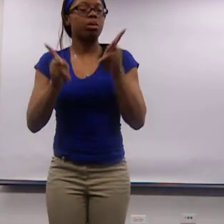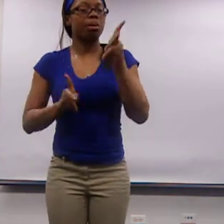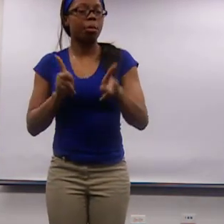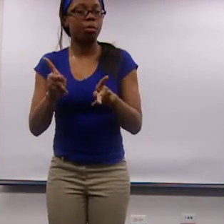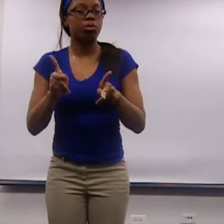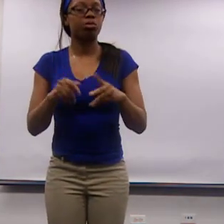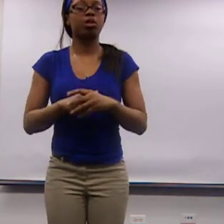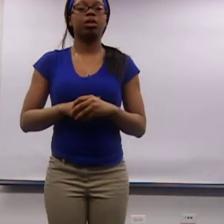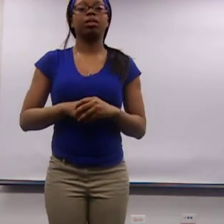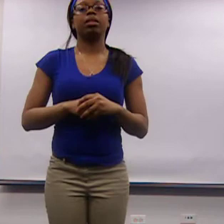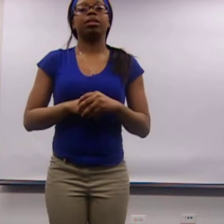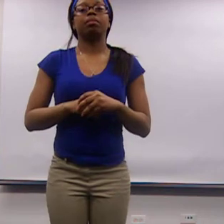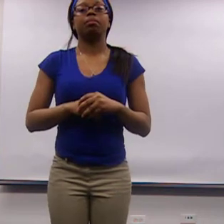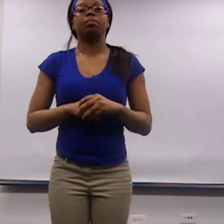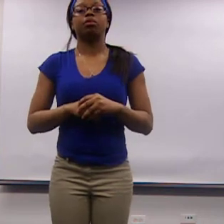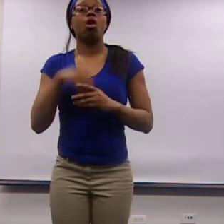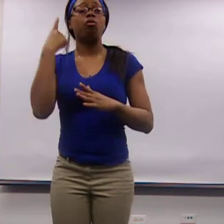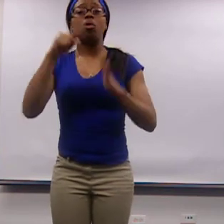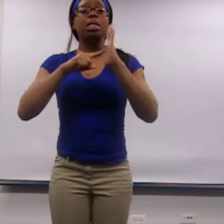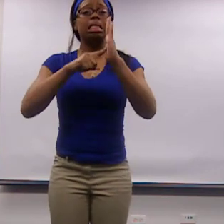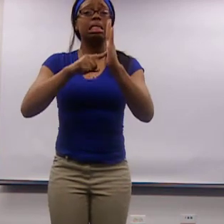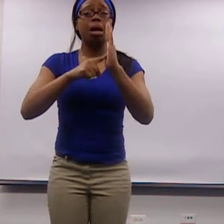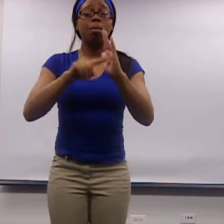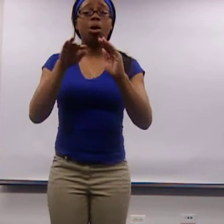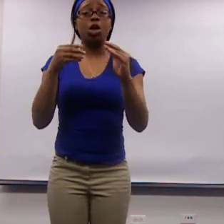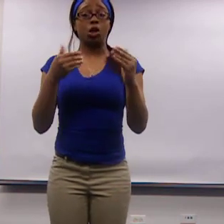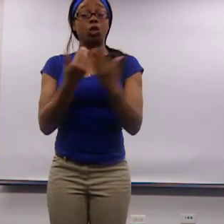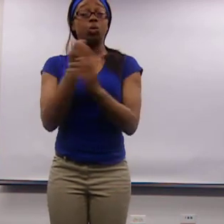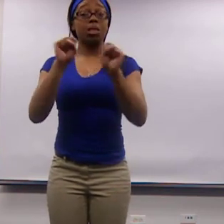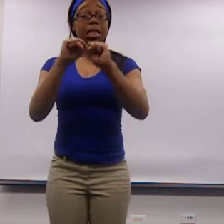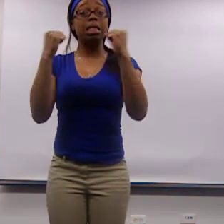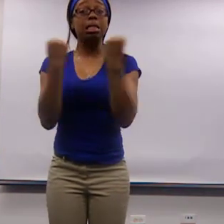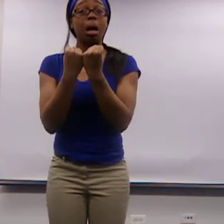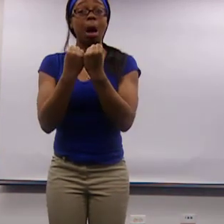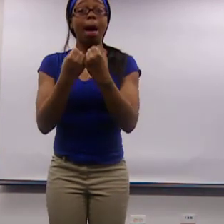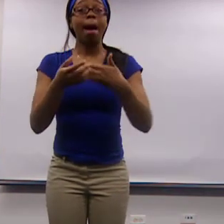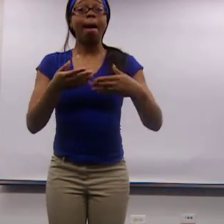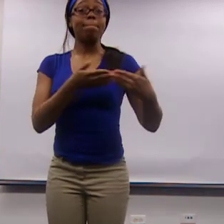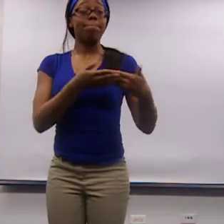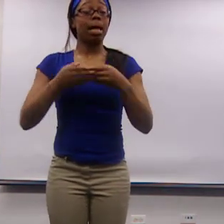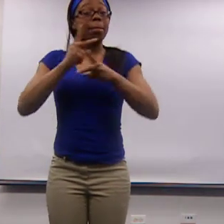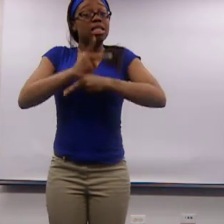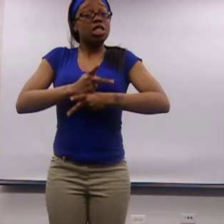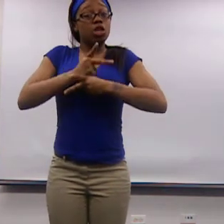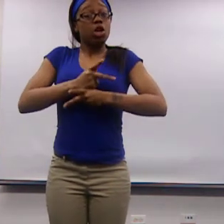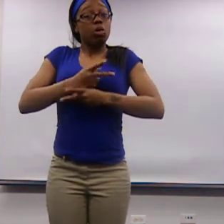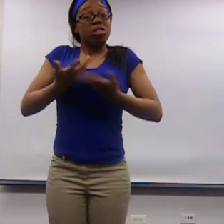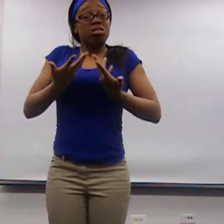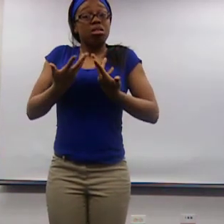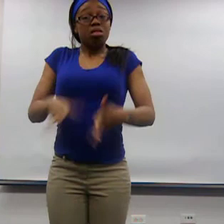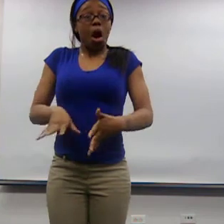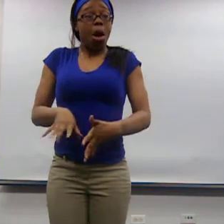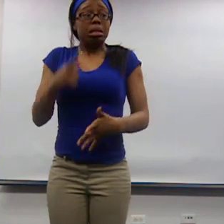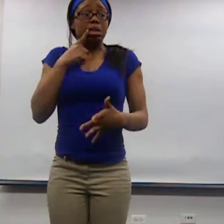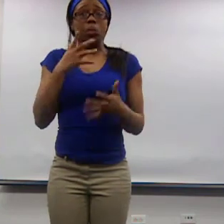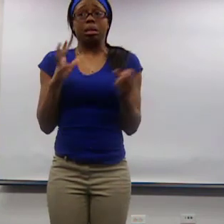new system, there was a babysitter who was lost. She was frantic. She had no idea where she was. She was